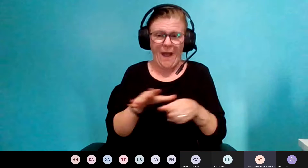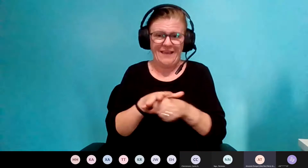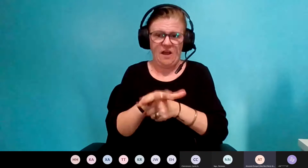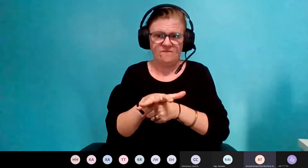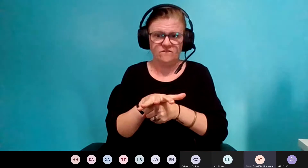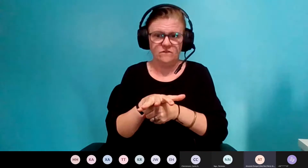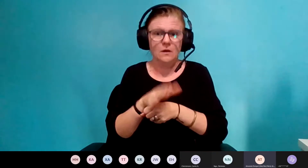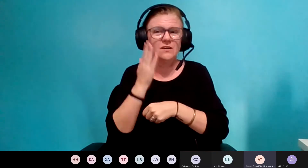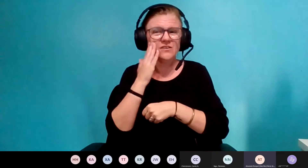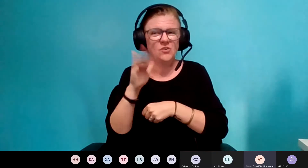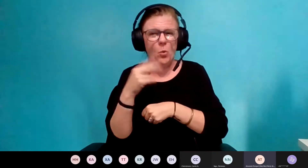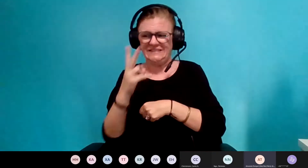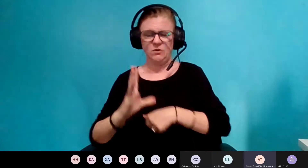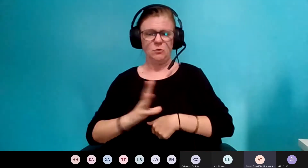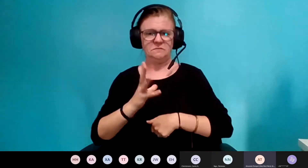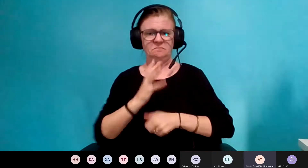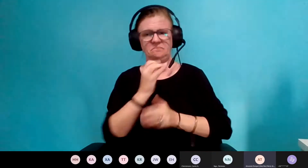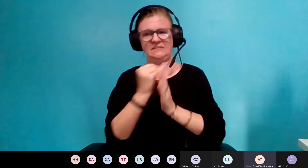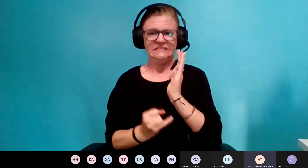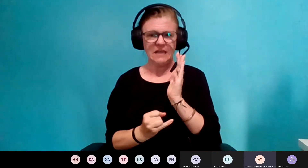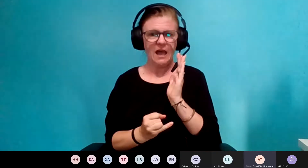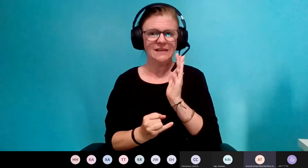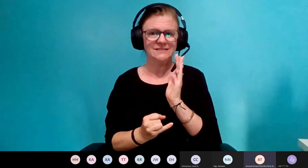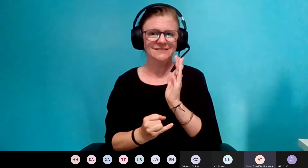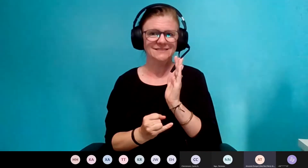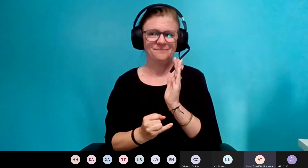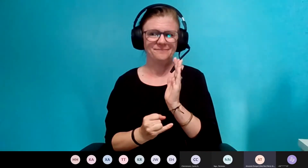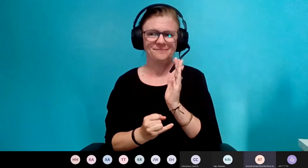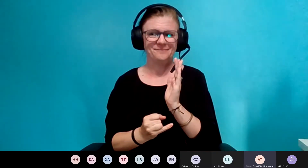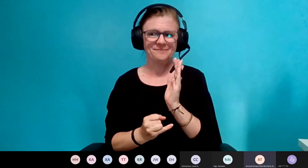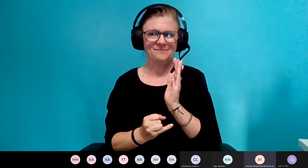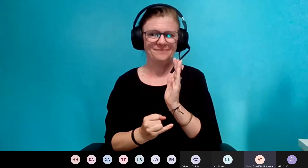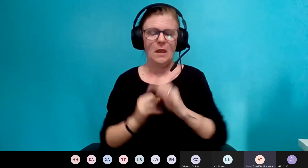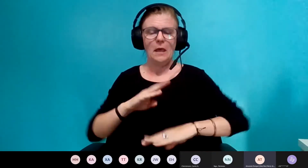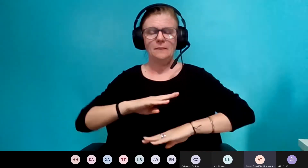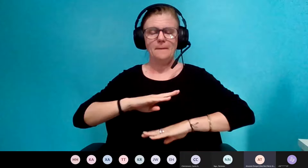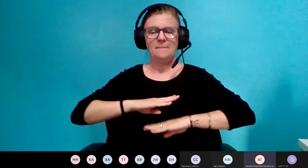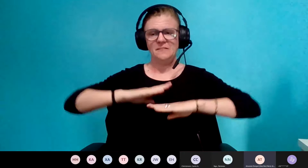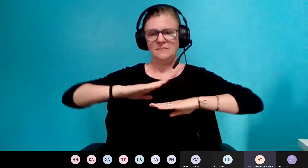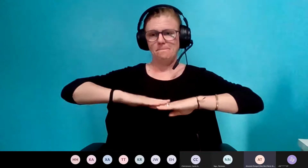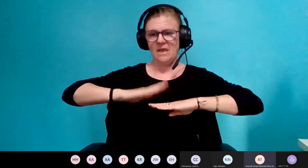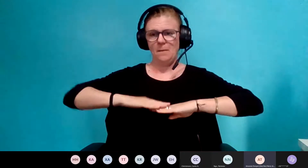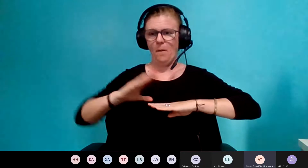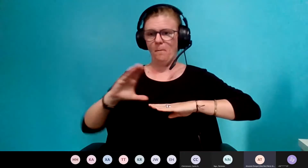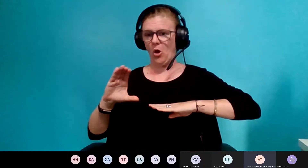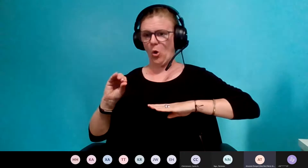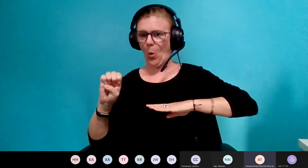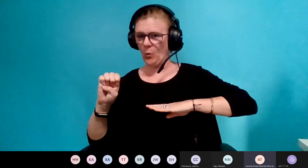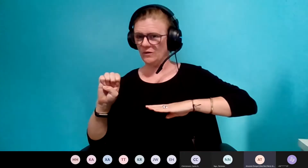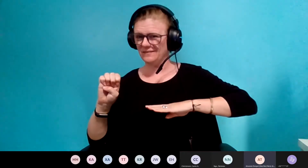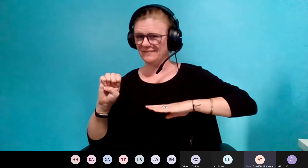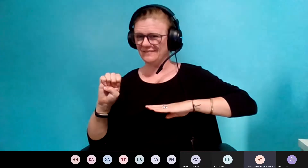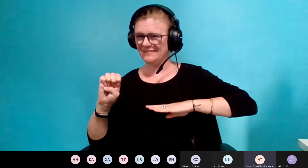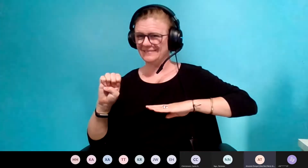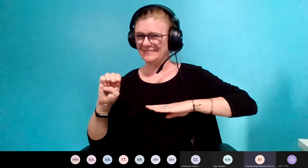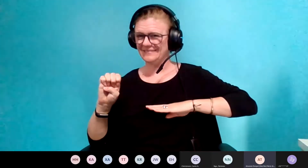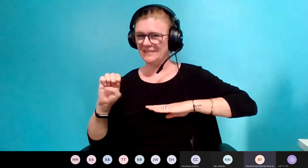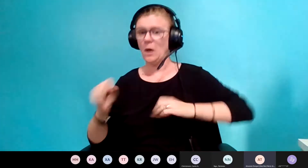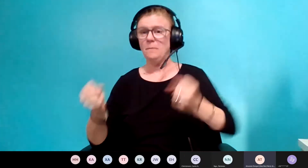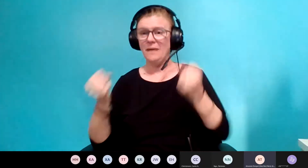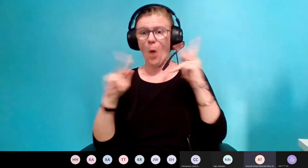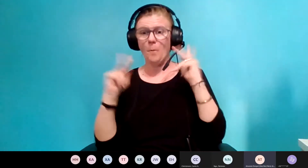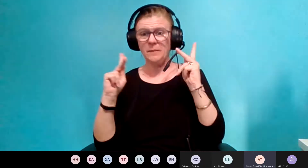see those treatment designs, they meet the minimum code, but the amount of people